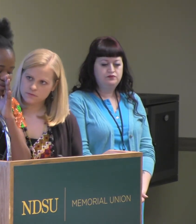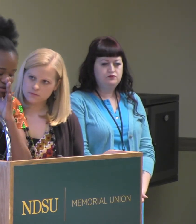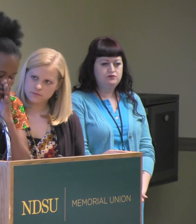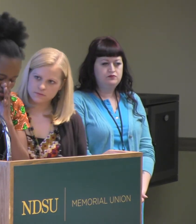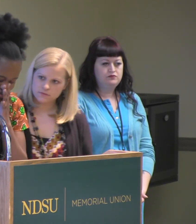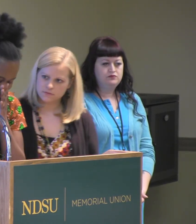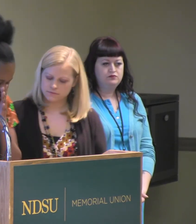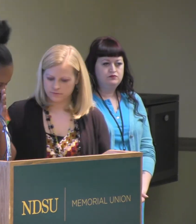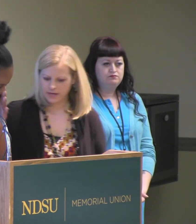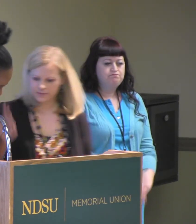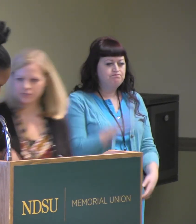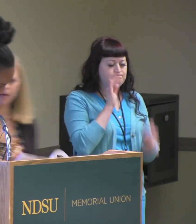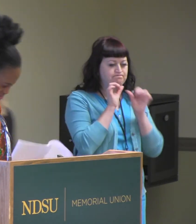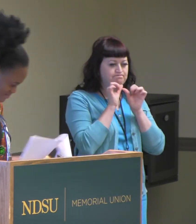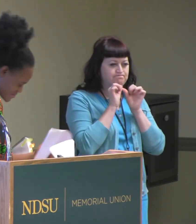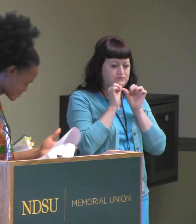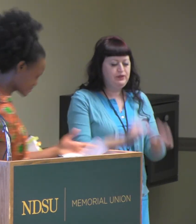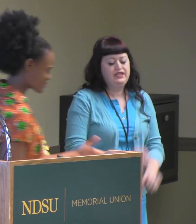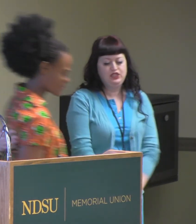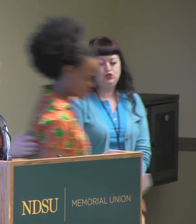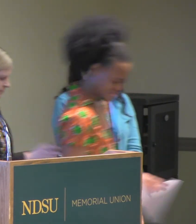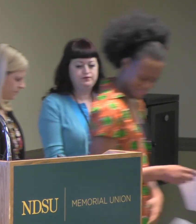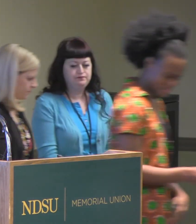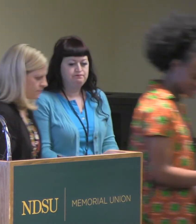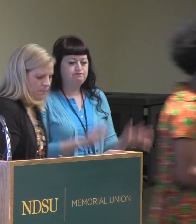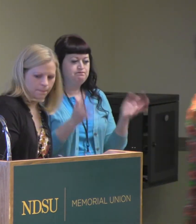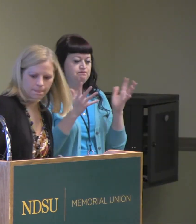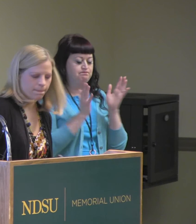To be continued.